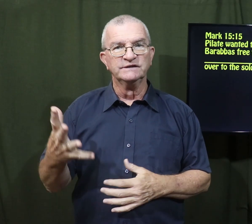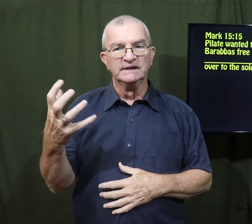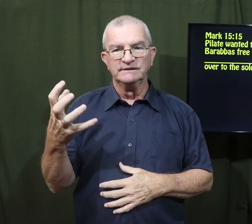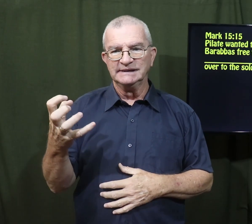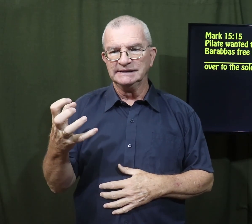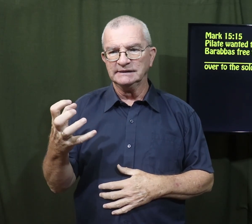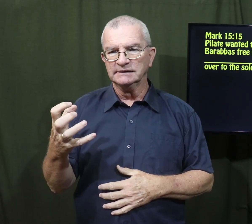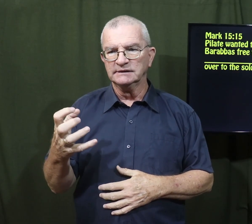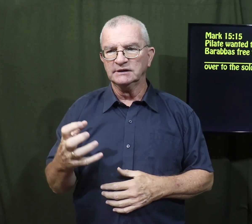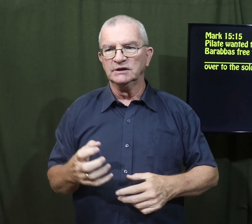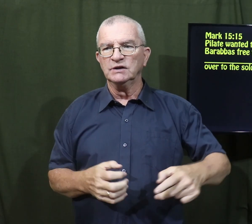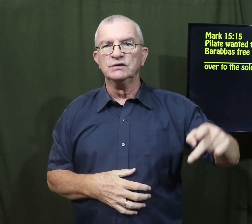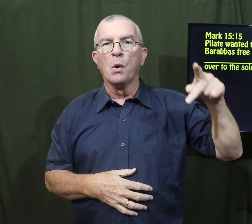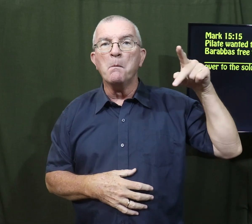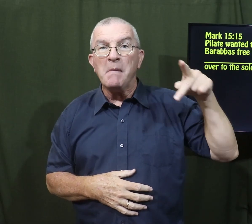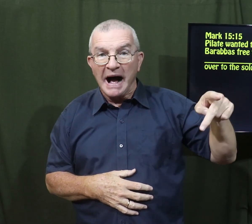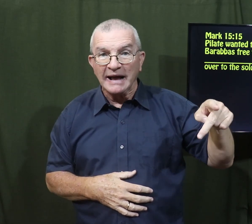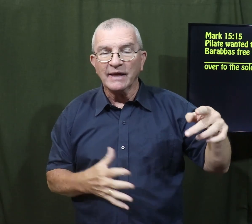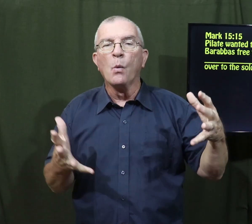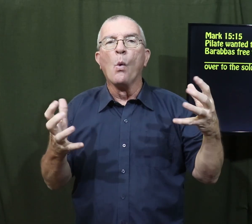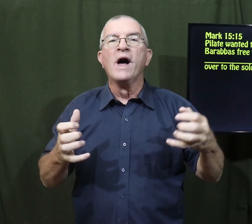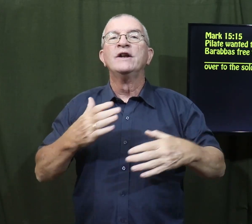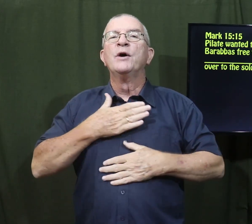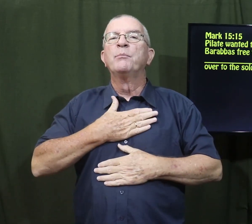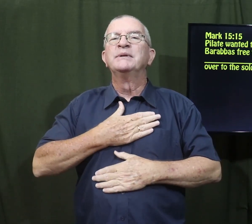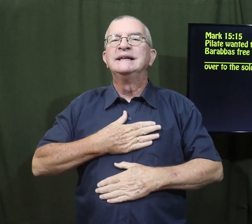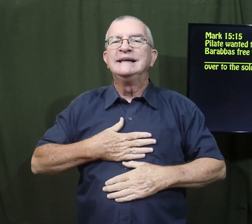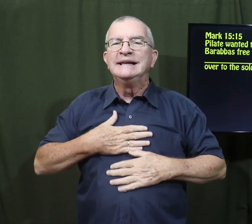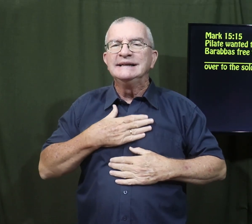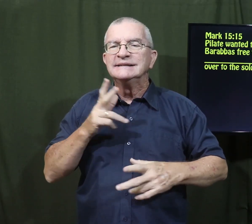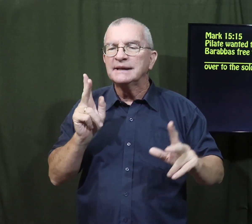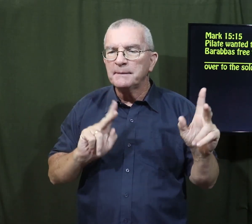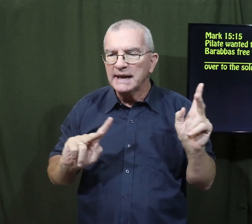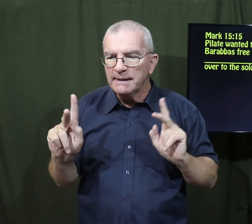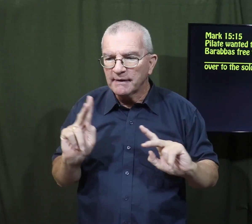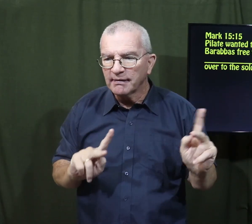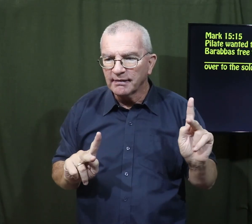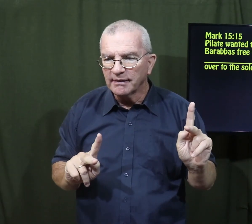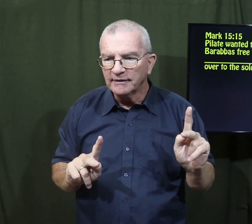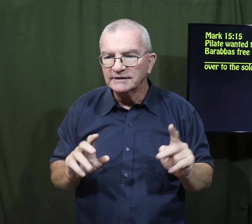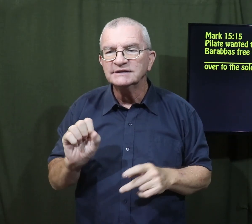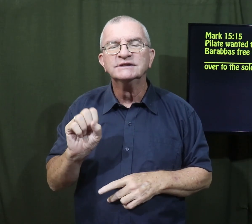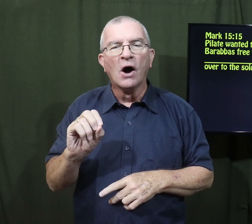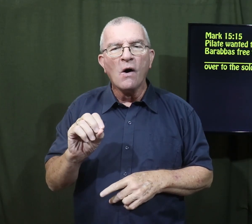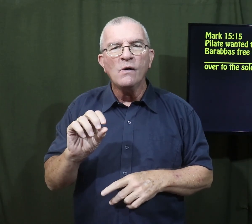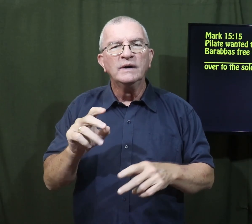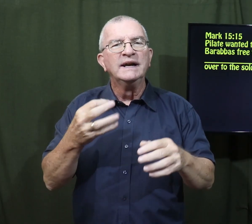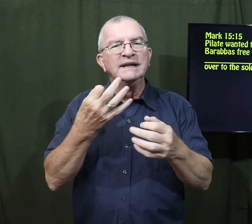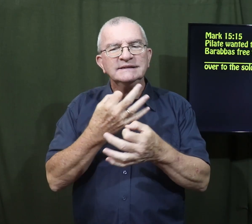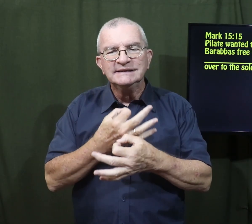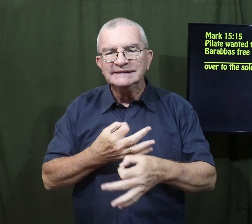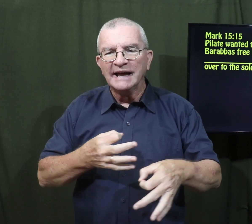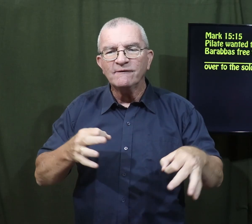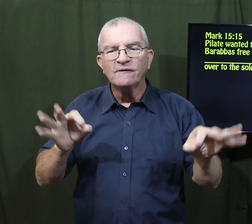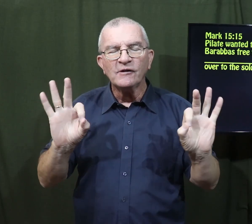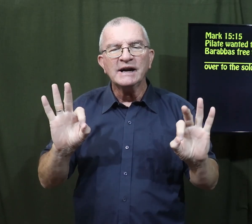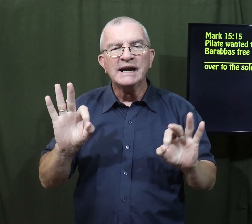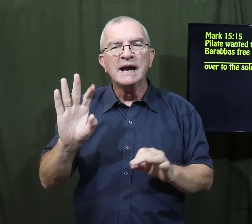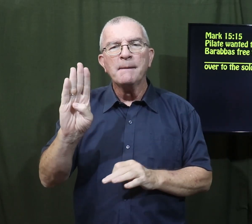In verse 15, Pilate wanted to please the people. So he